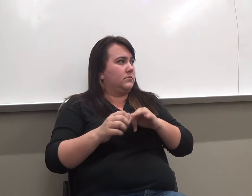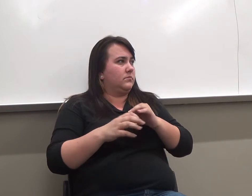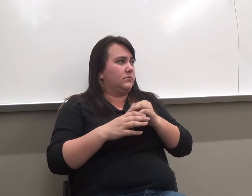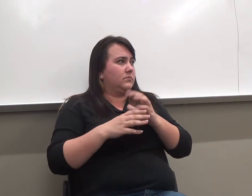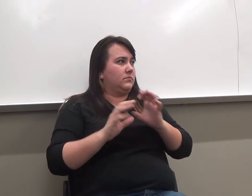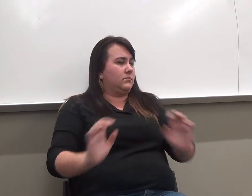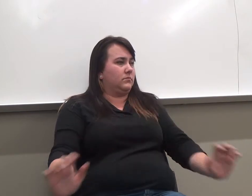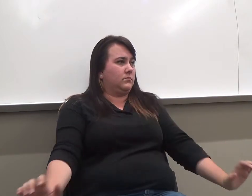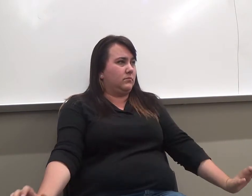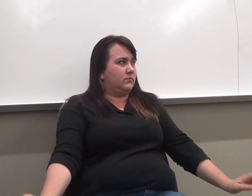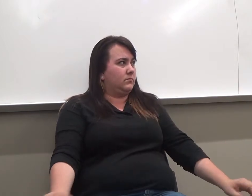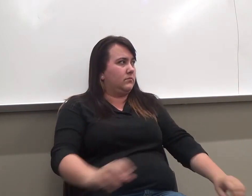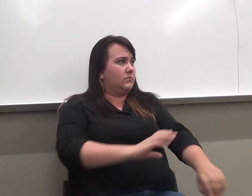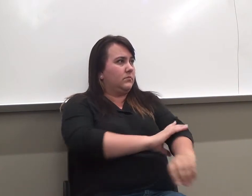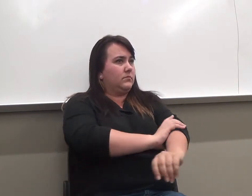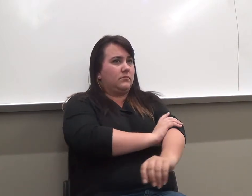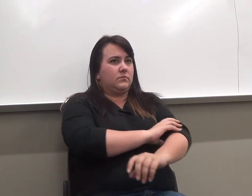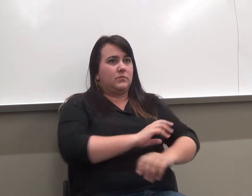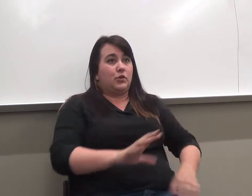have it. Okay, what?